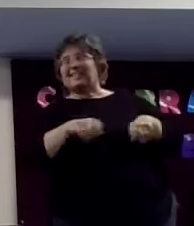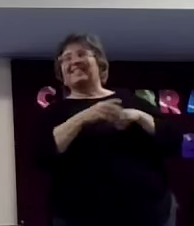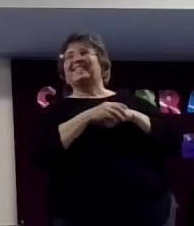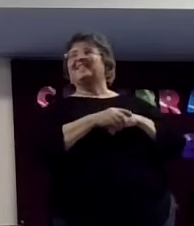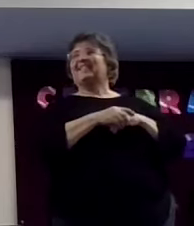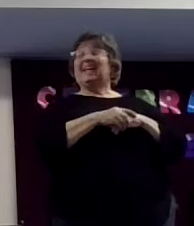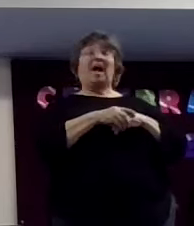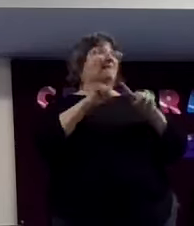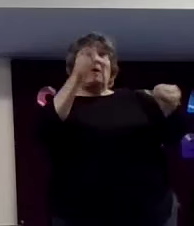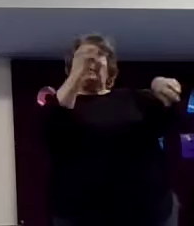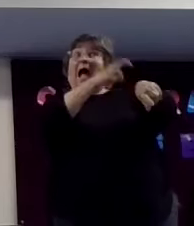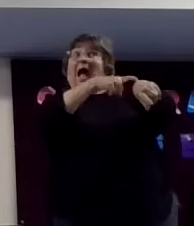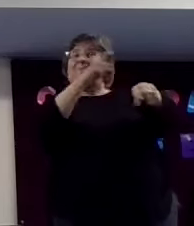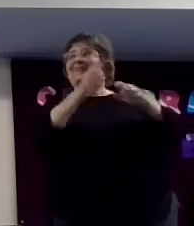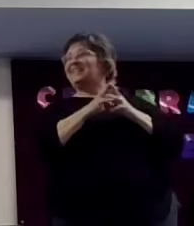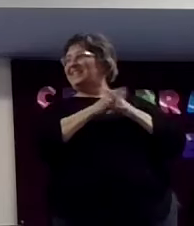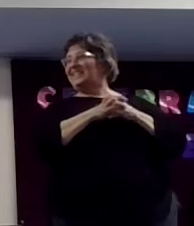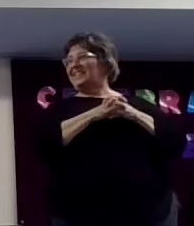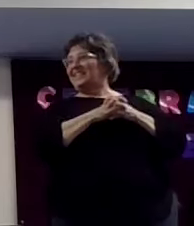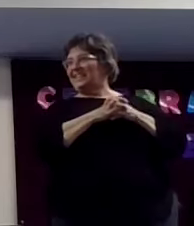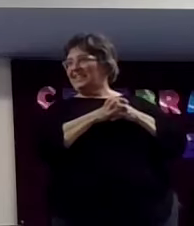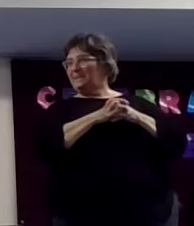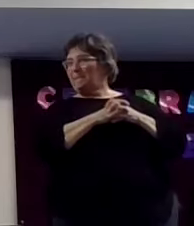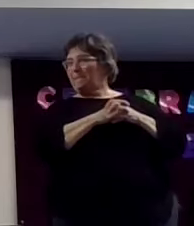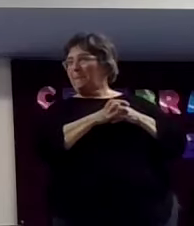question. It's timely.